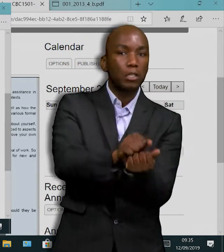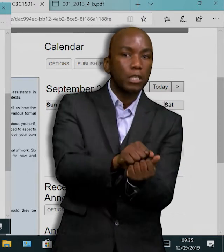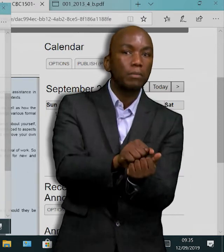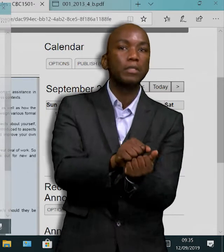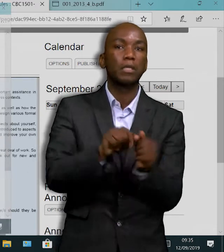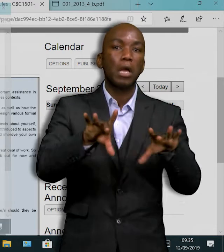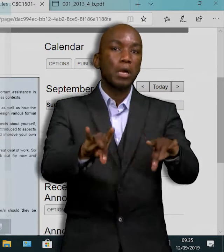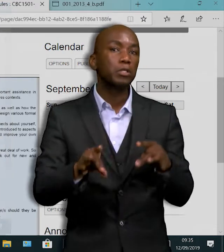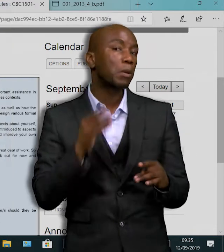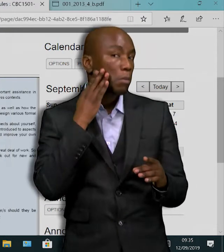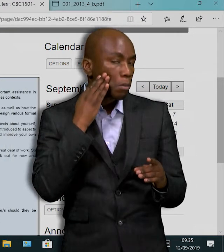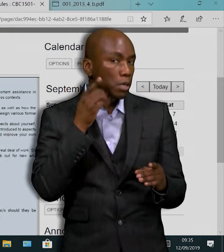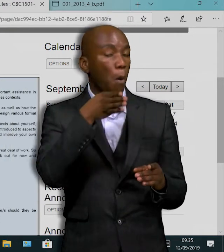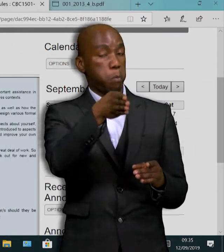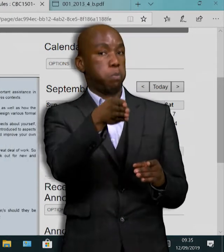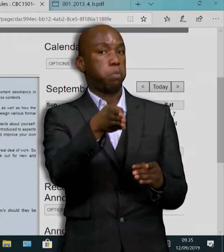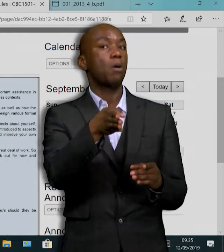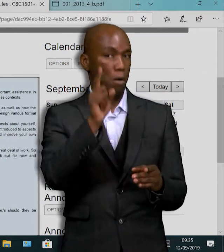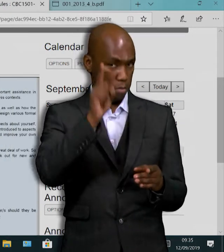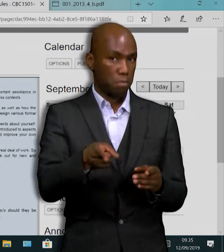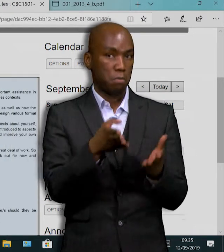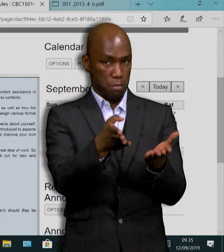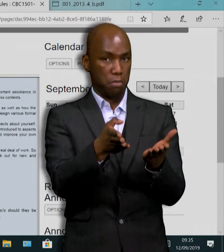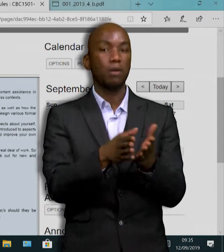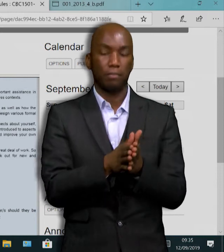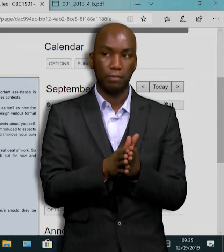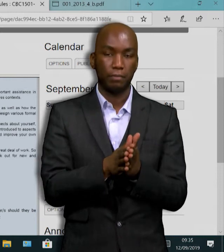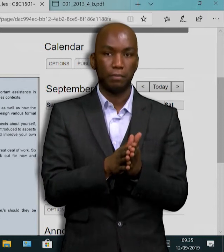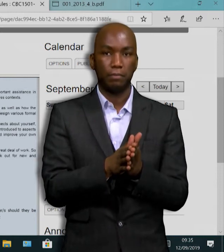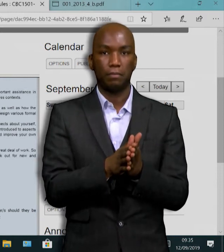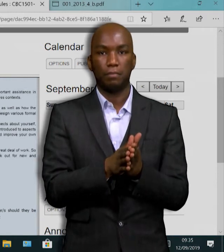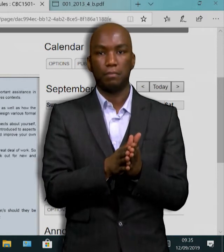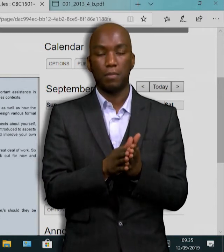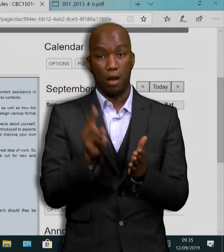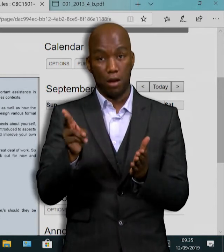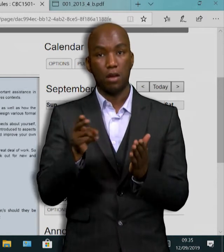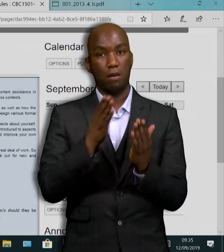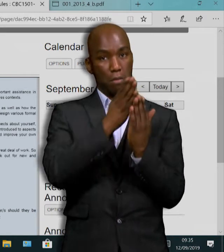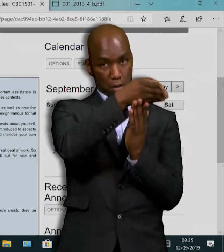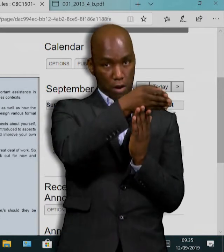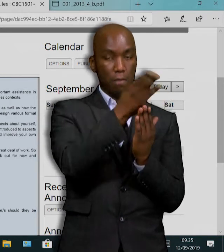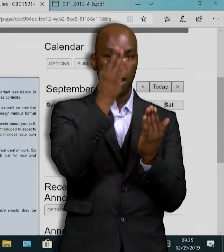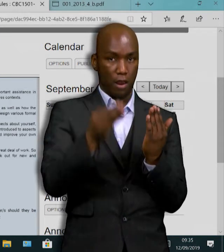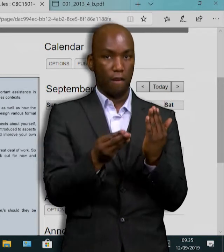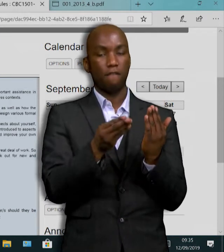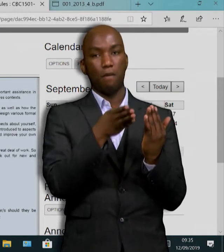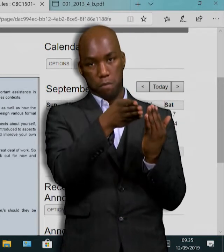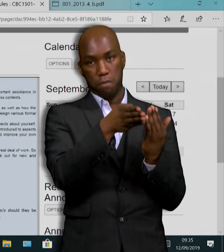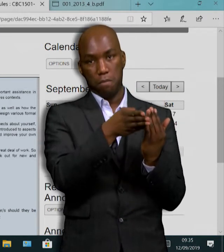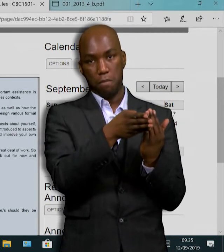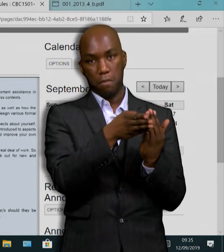On the left-hand side of this page, you will find several tabs.